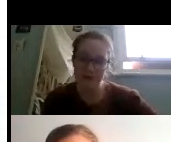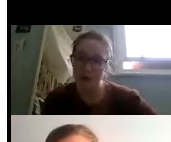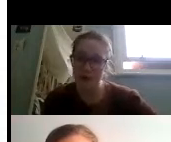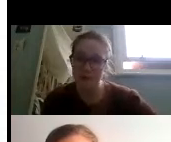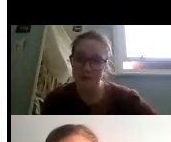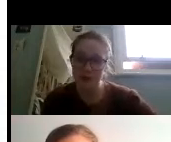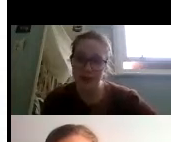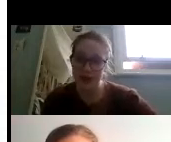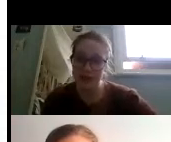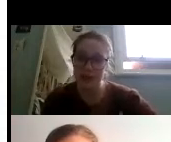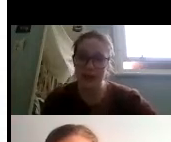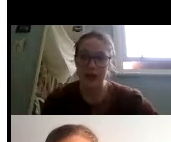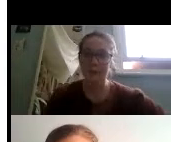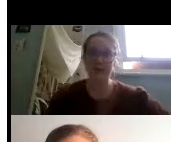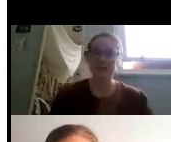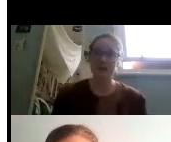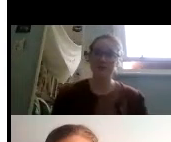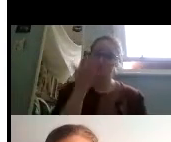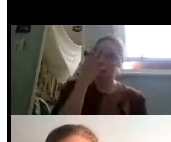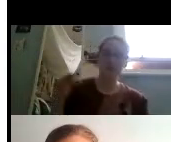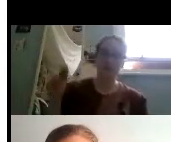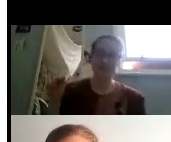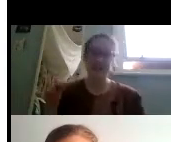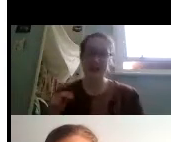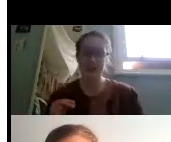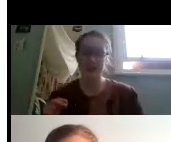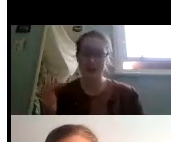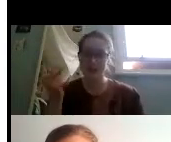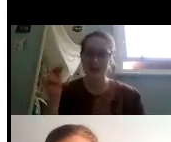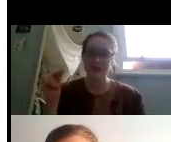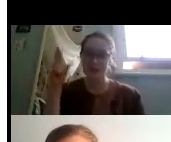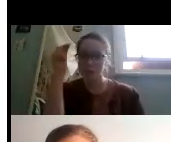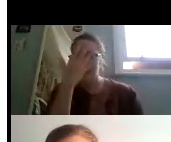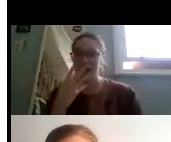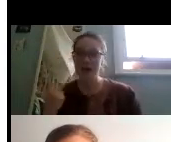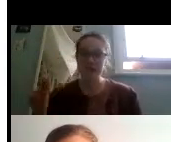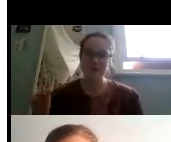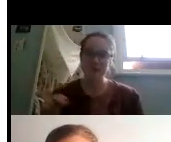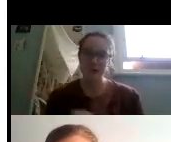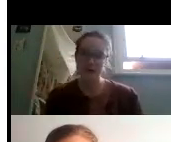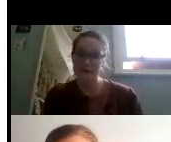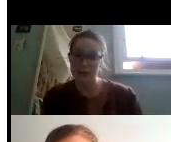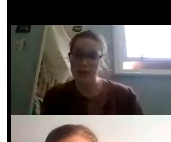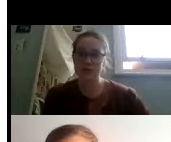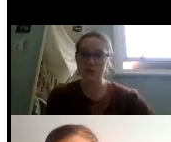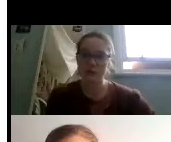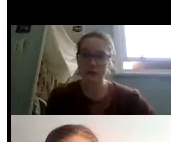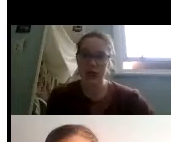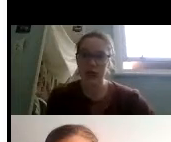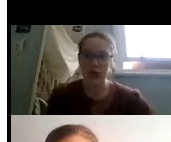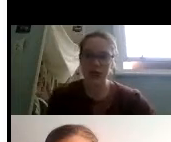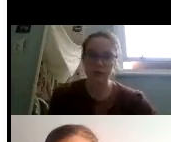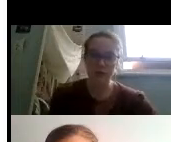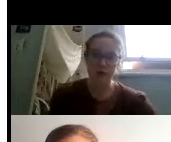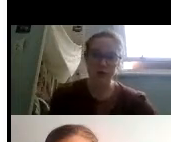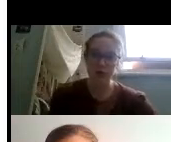12 years old in English. In BSL, you just say age 12. So you wouldn't say